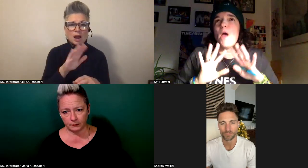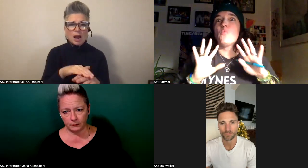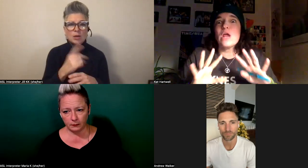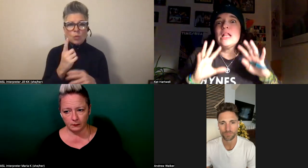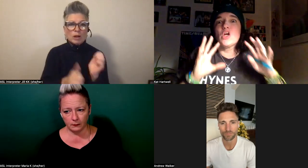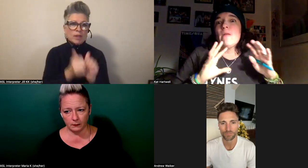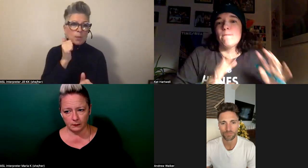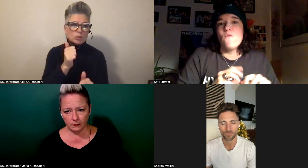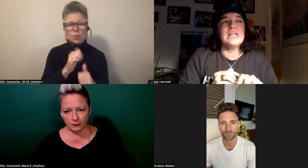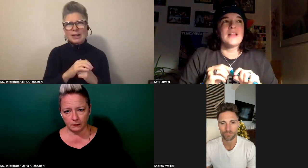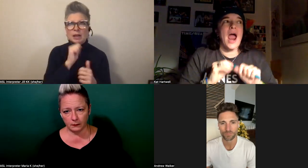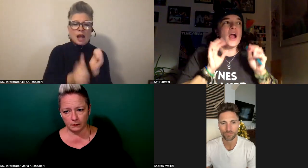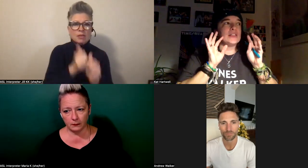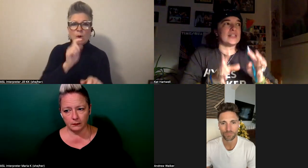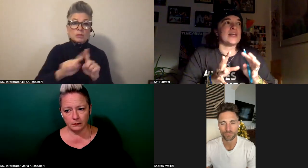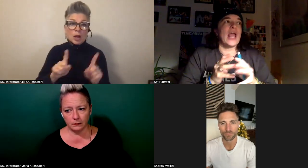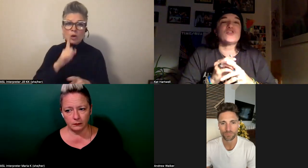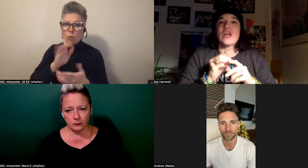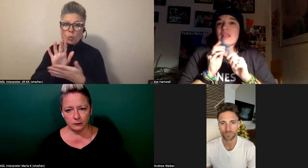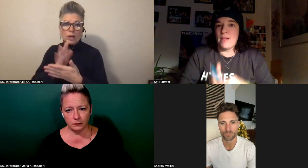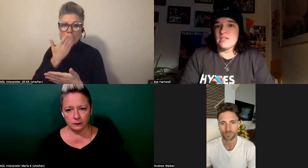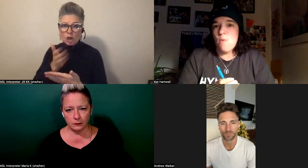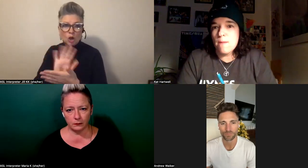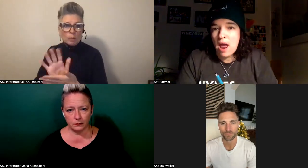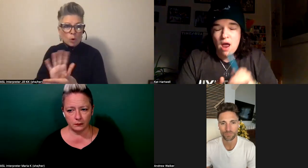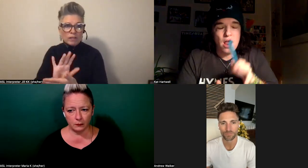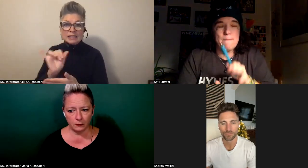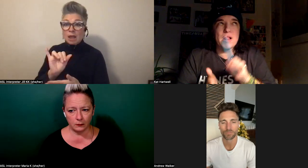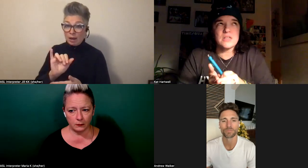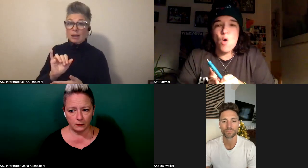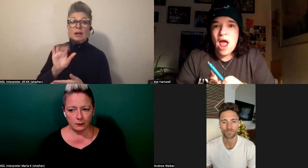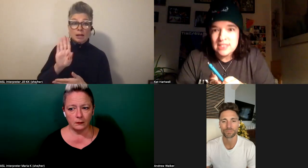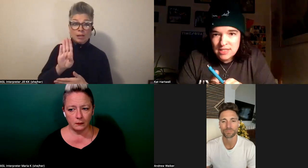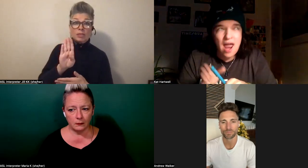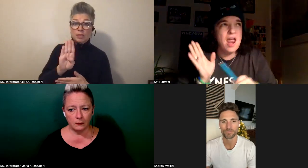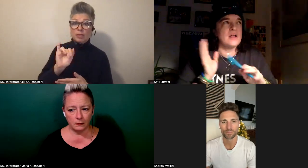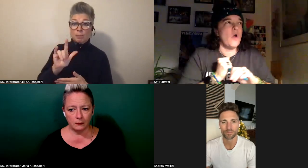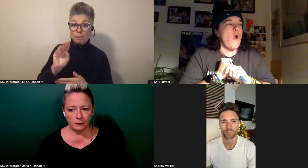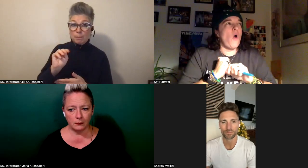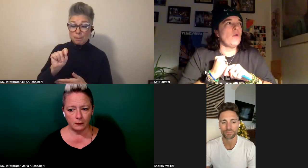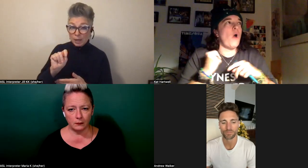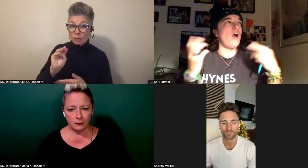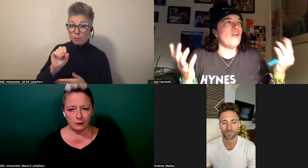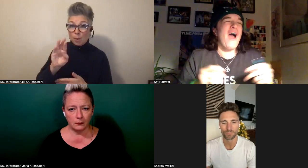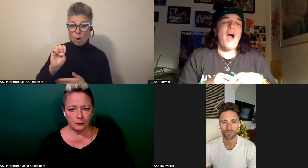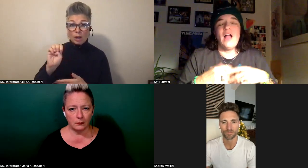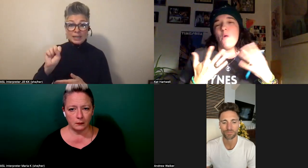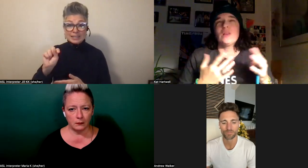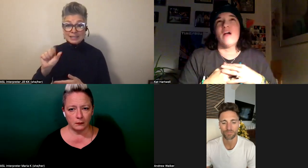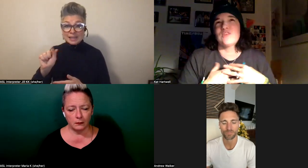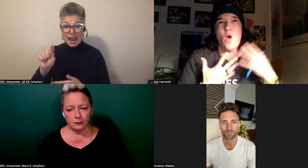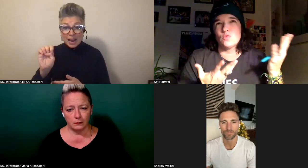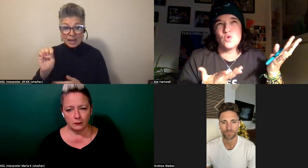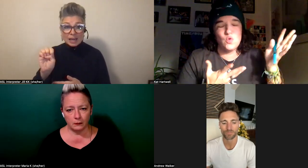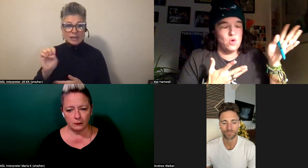the most, but really good movie like Destination at the Baltimore, I think. Well, I